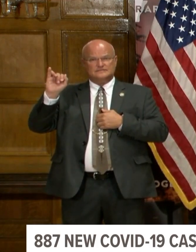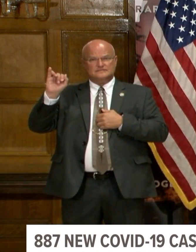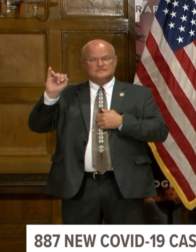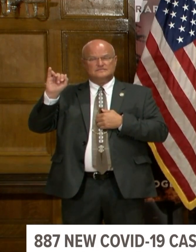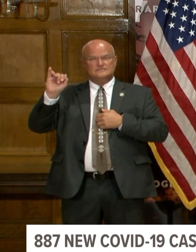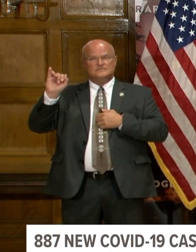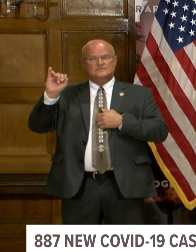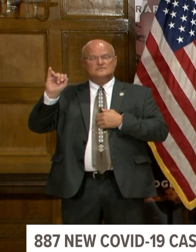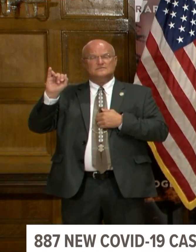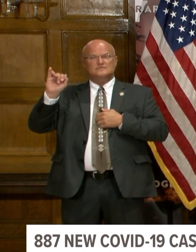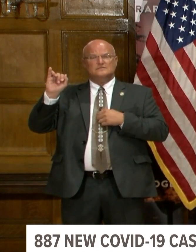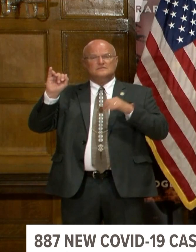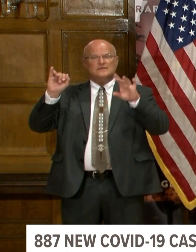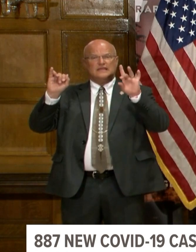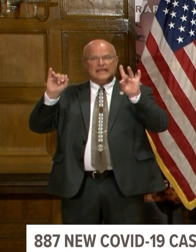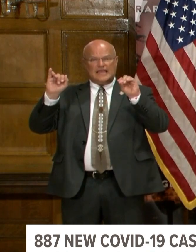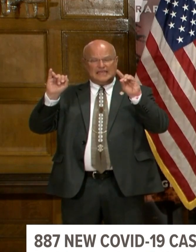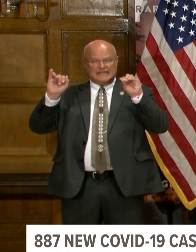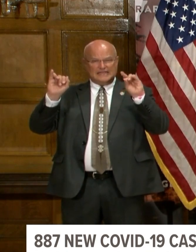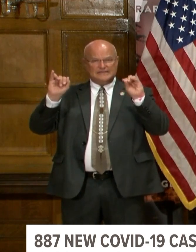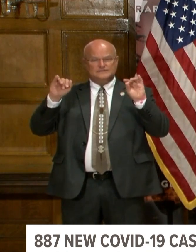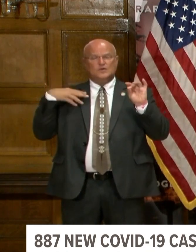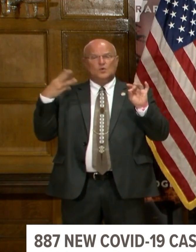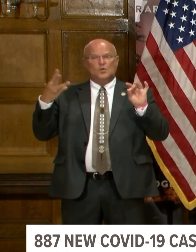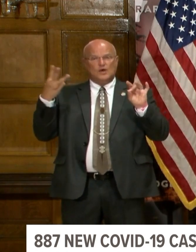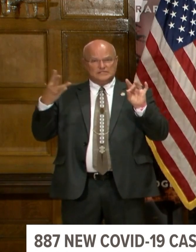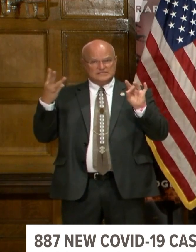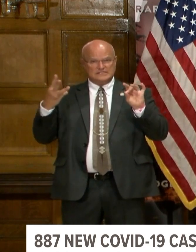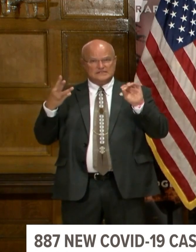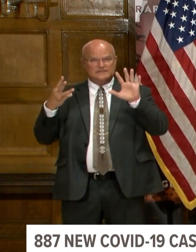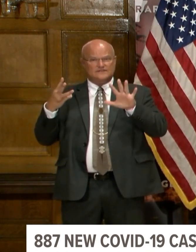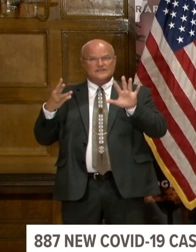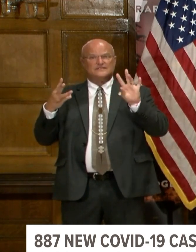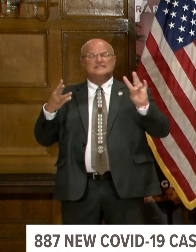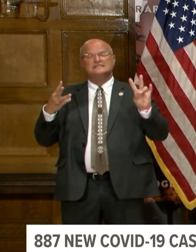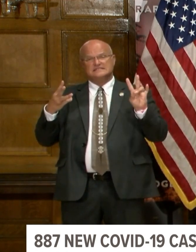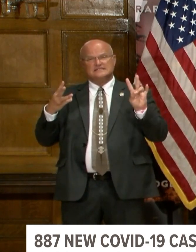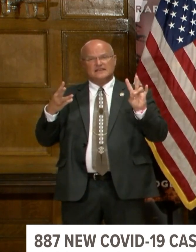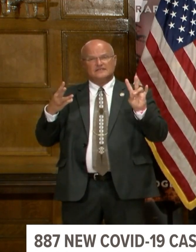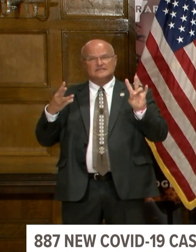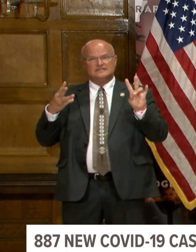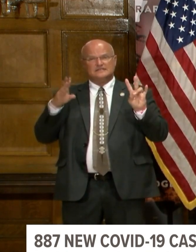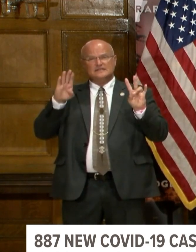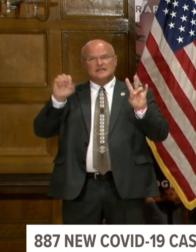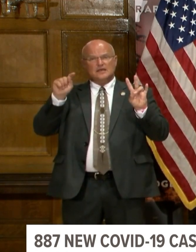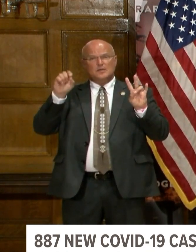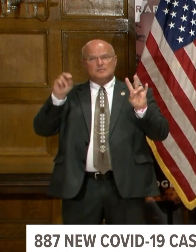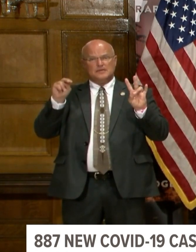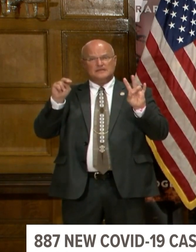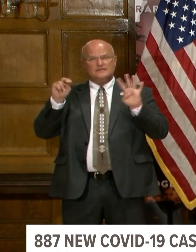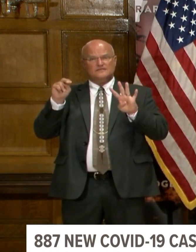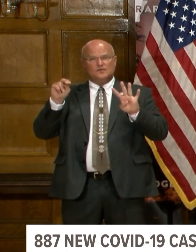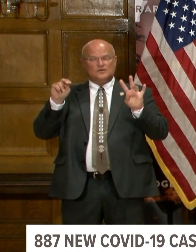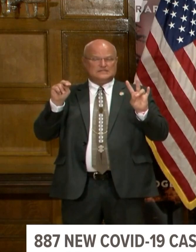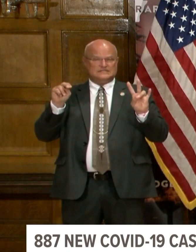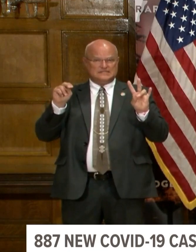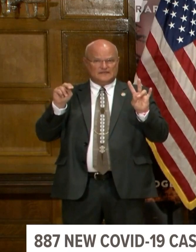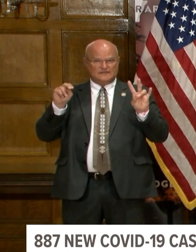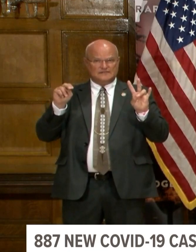at position number 1 at 80, Washington County 57, Benton 47